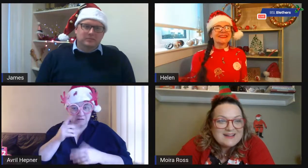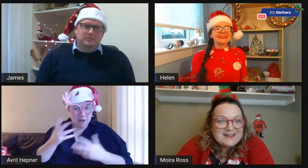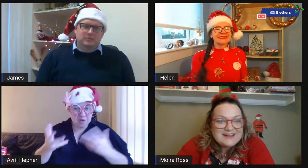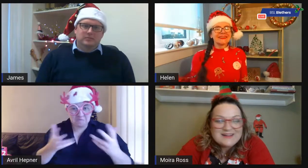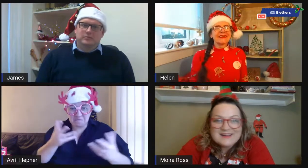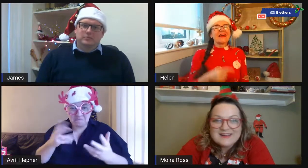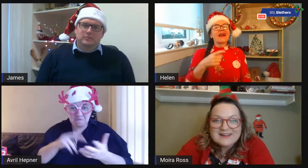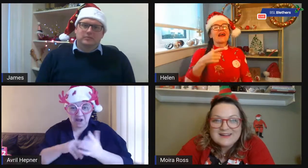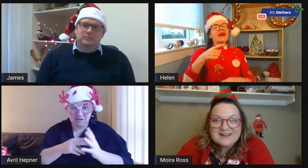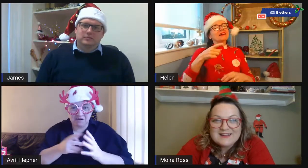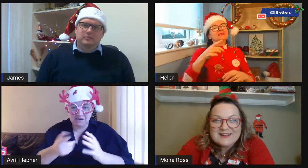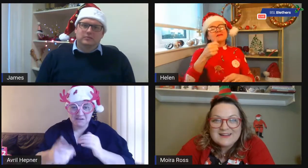Wow.